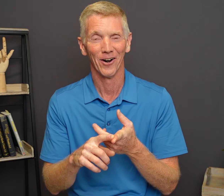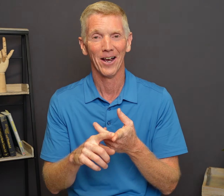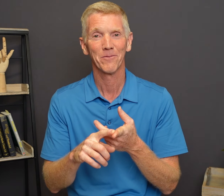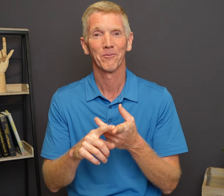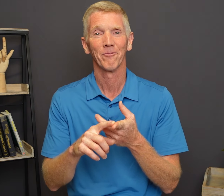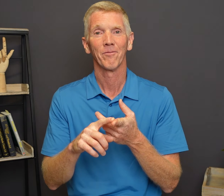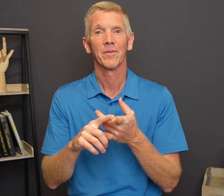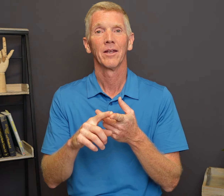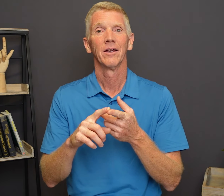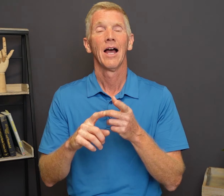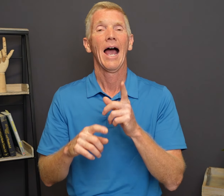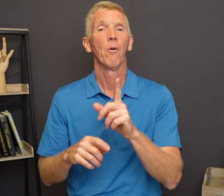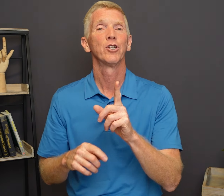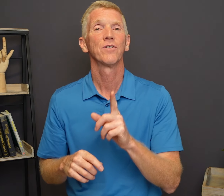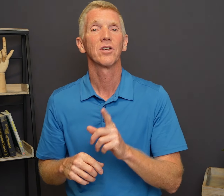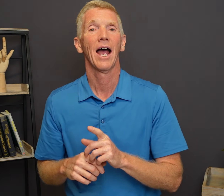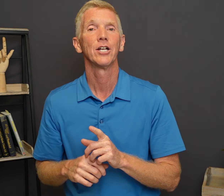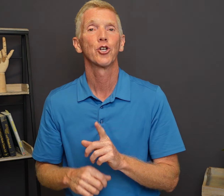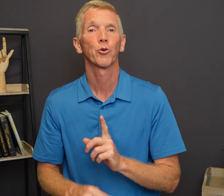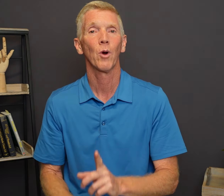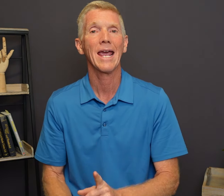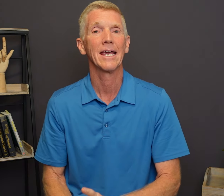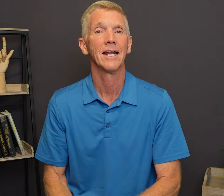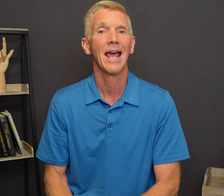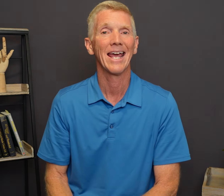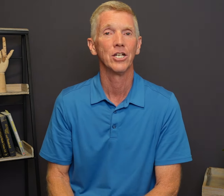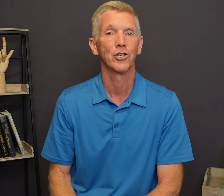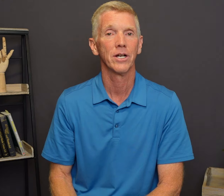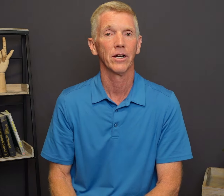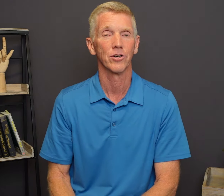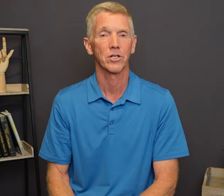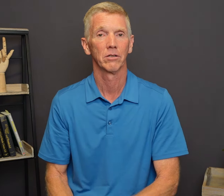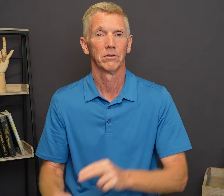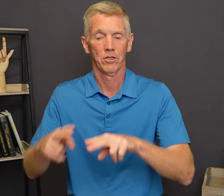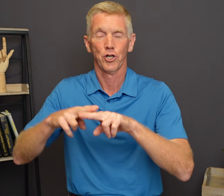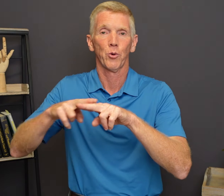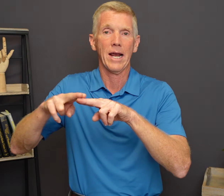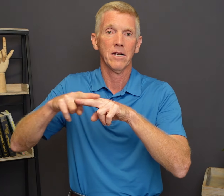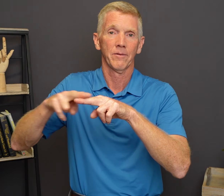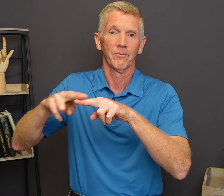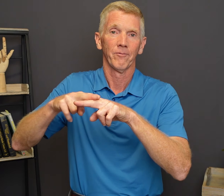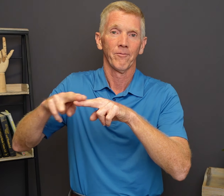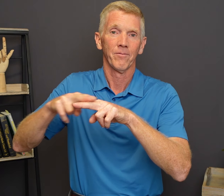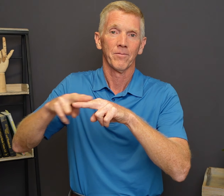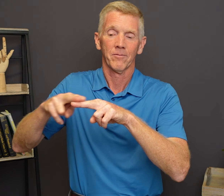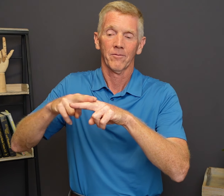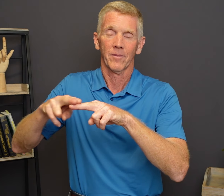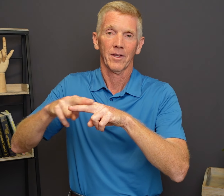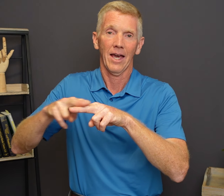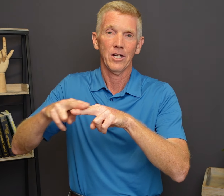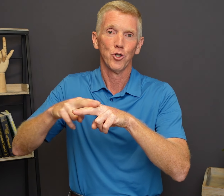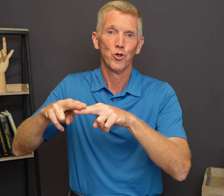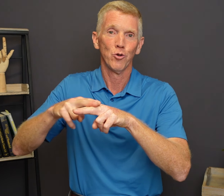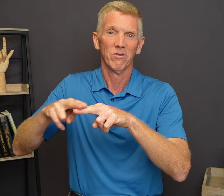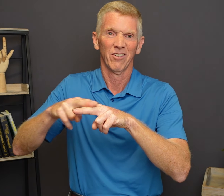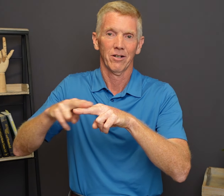right? How would you sign train engineers? Train, okay, choo-choo,